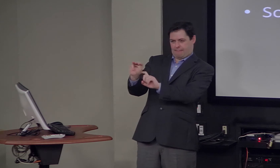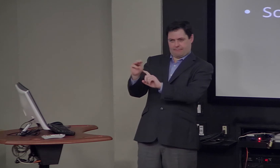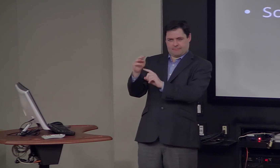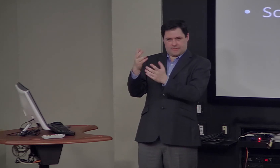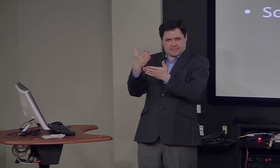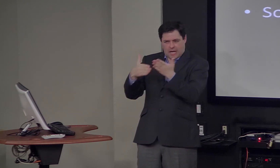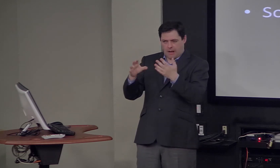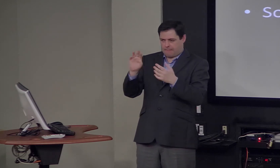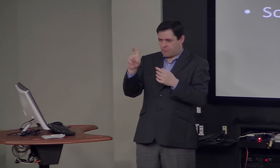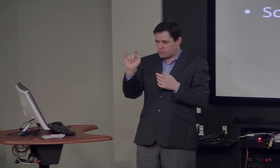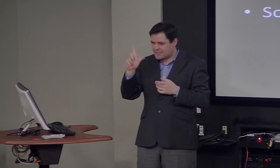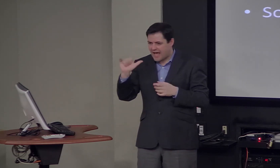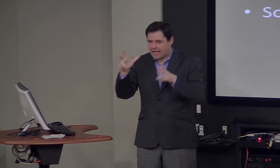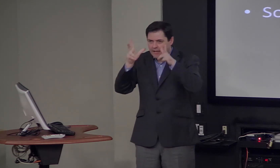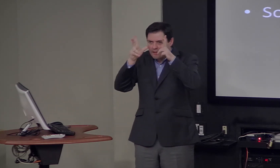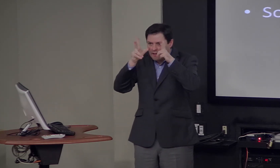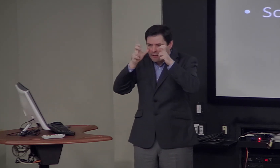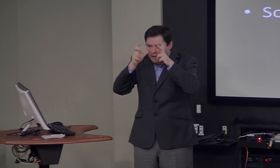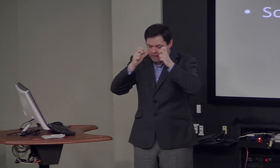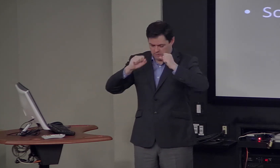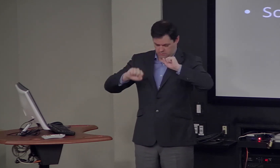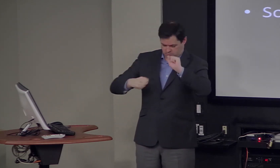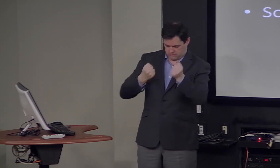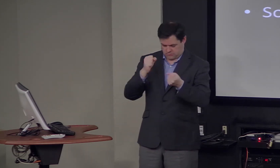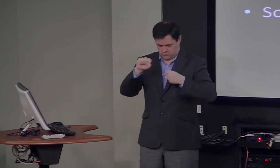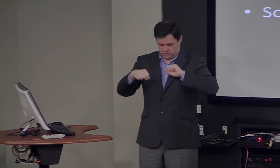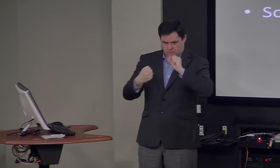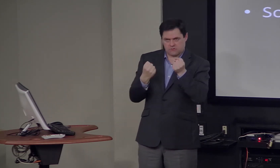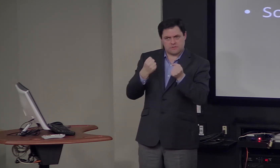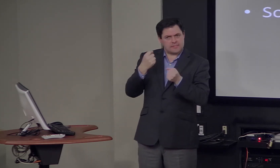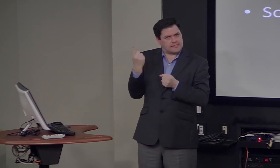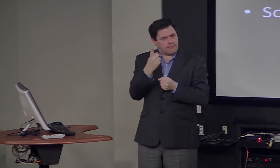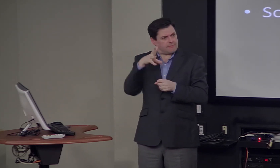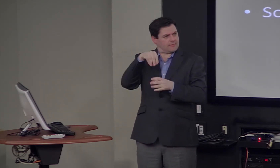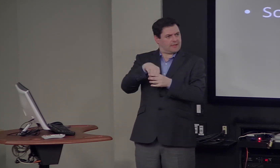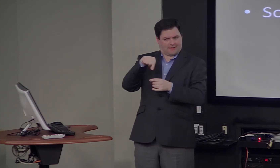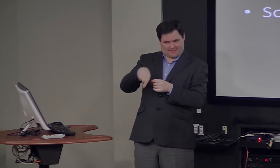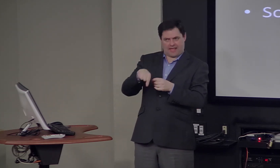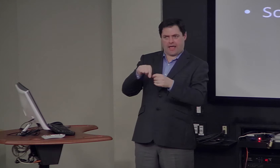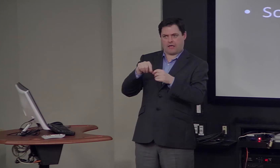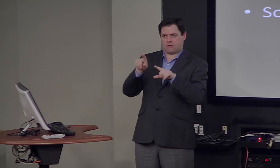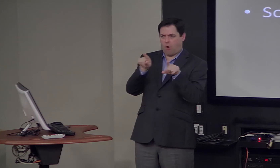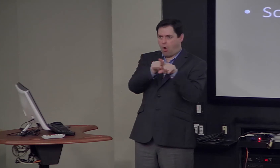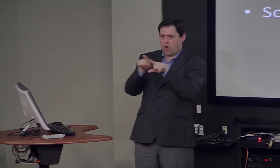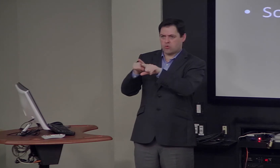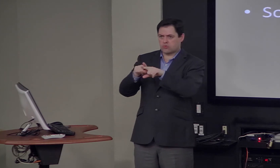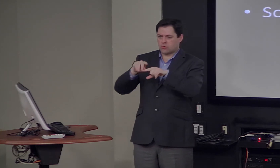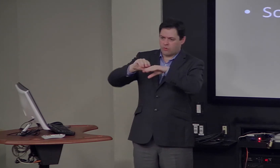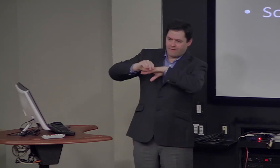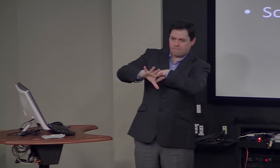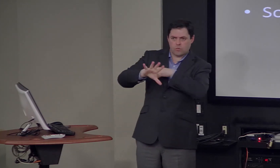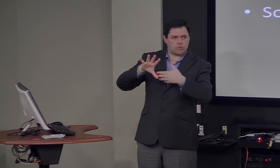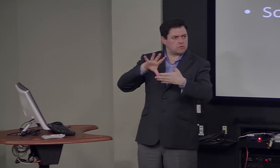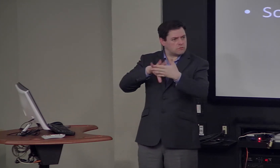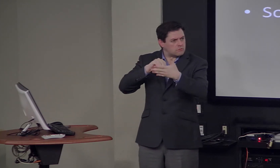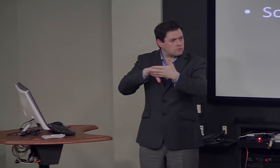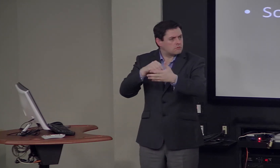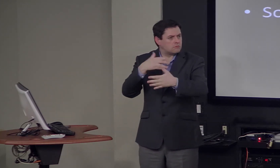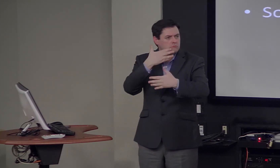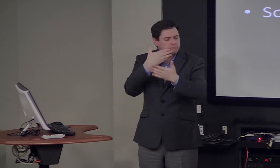person has adept ability to learn a second language, it may not always translate in their ability to learn a sign language because of the modality